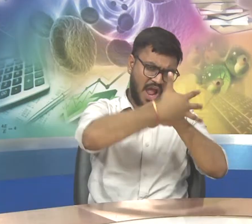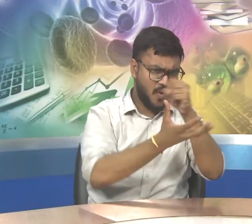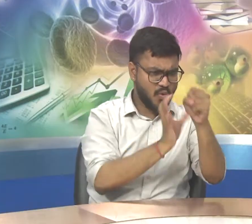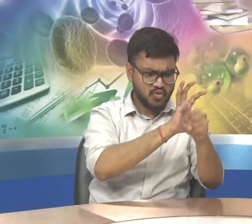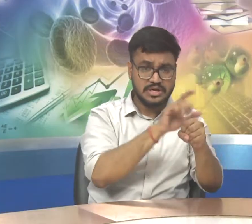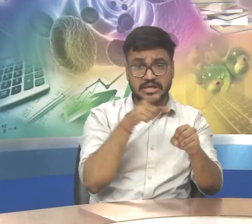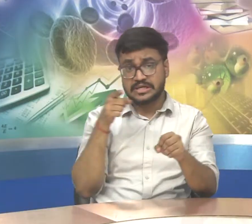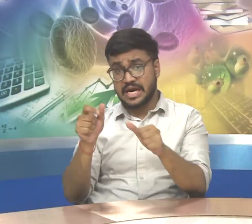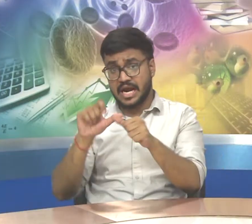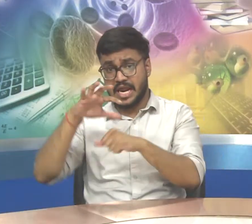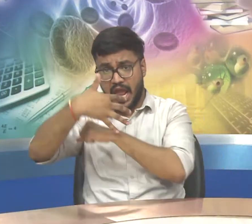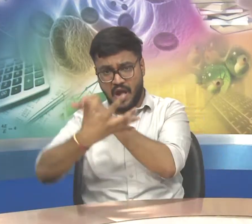3.2.4.